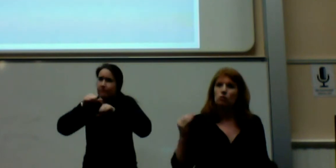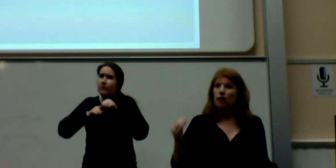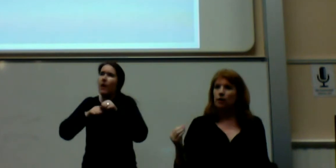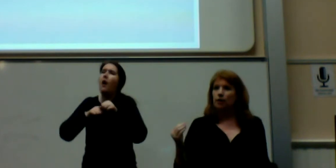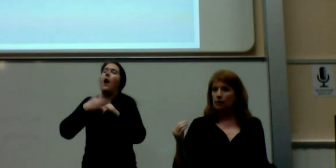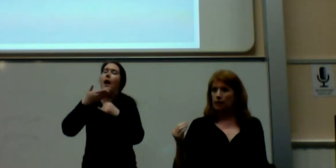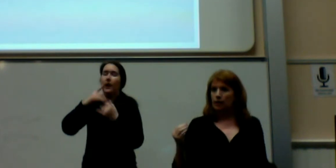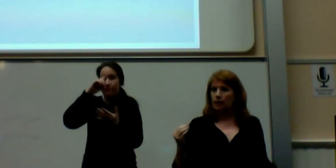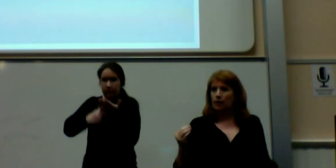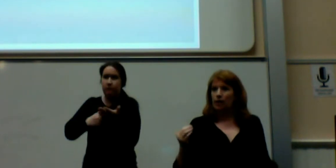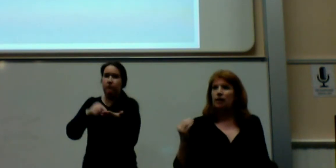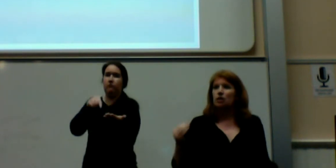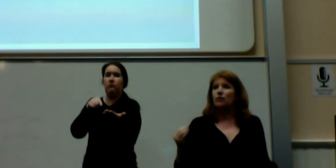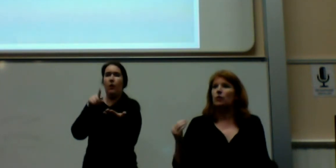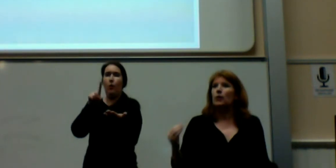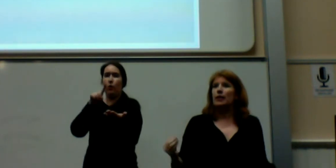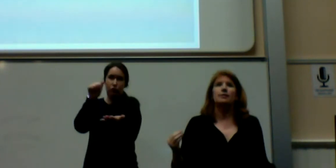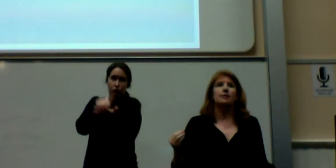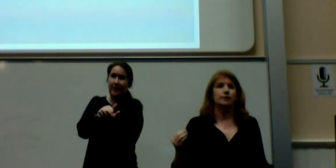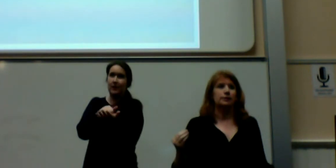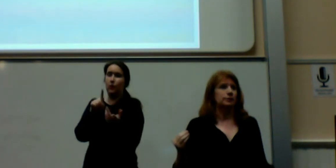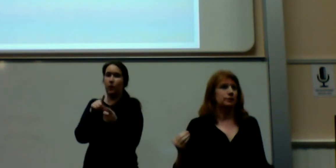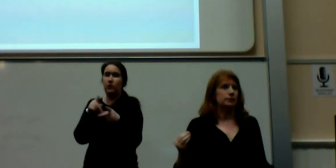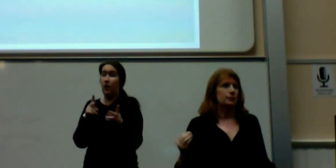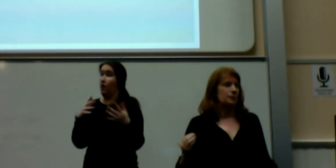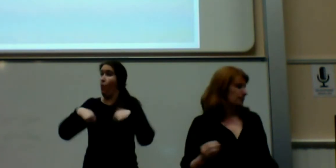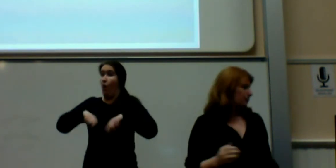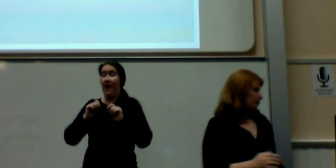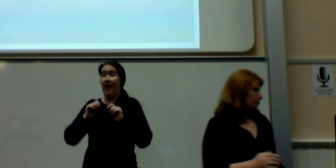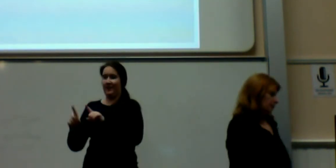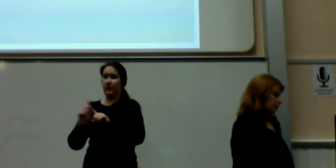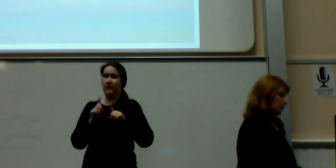what is right in different ways.